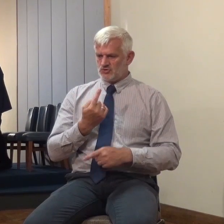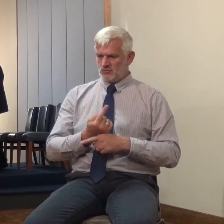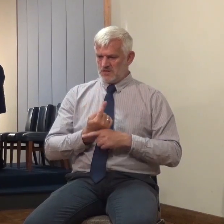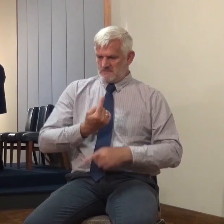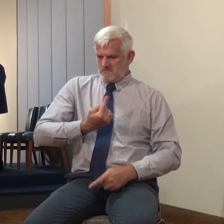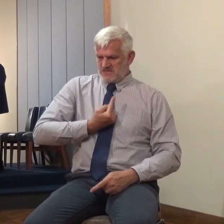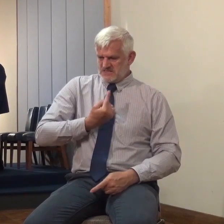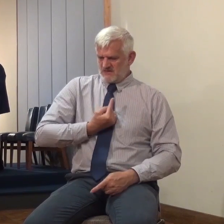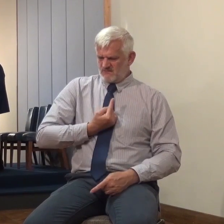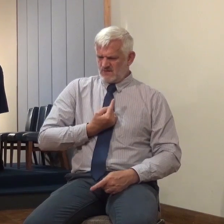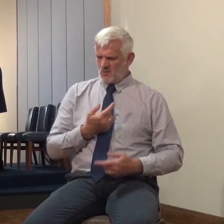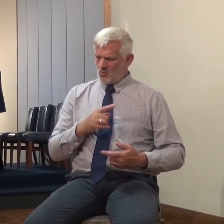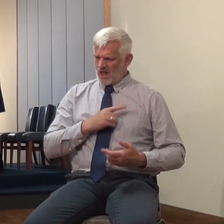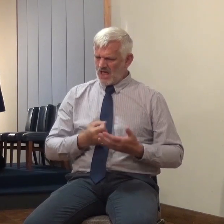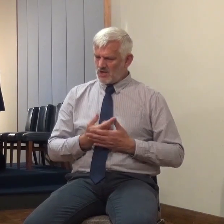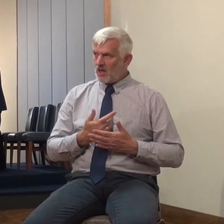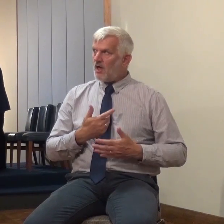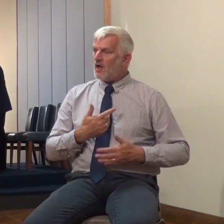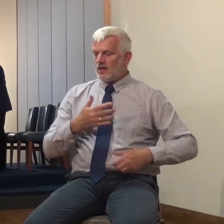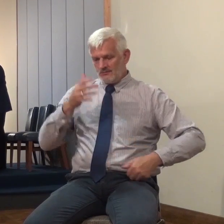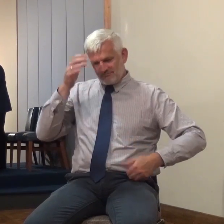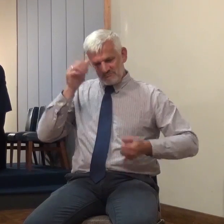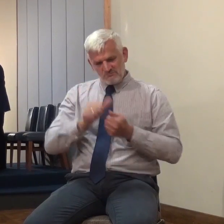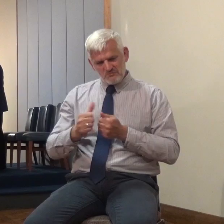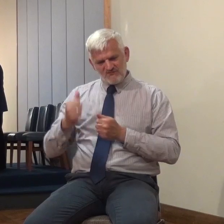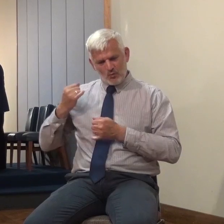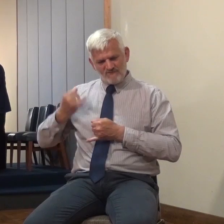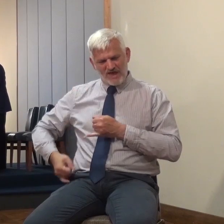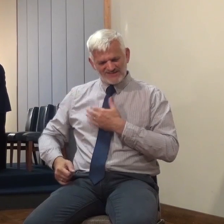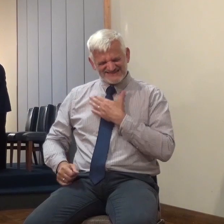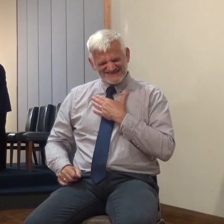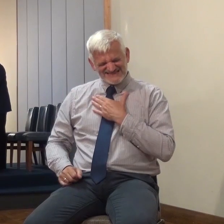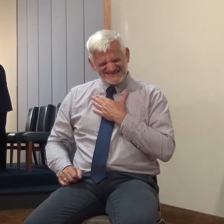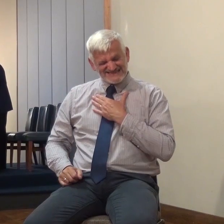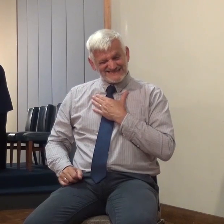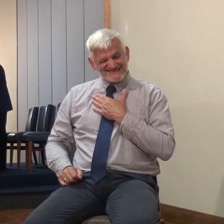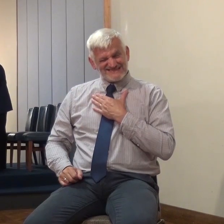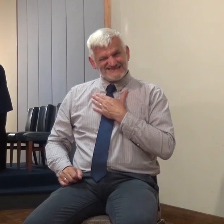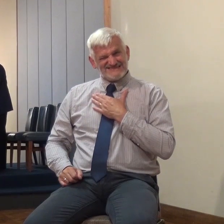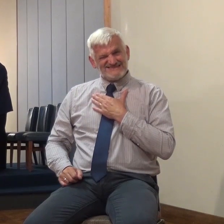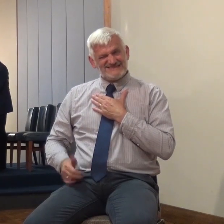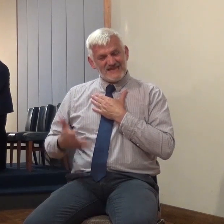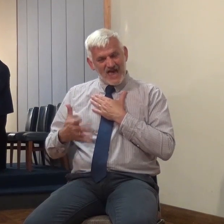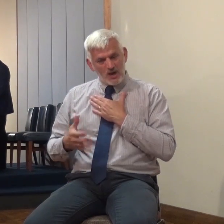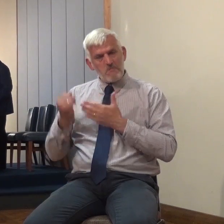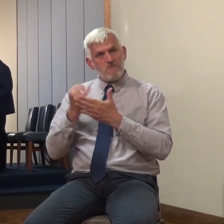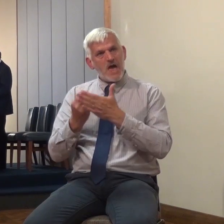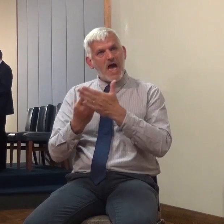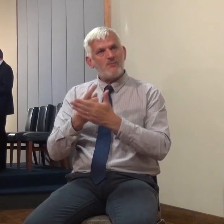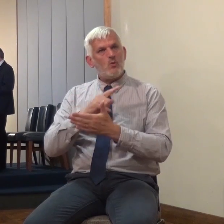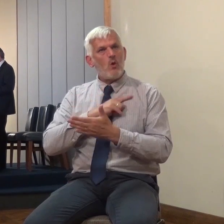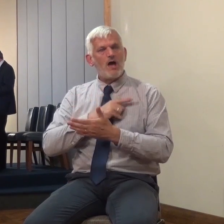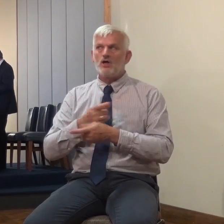failed previously. And now we are invited to seek the Lord's help and improve on our past